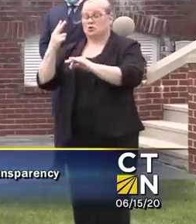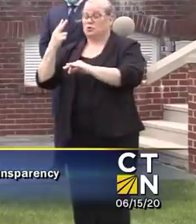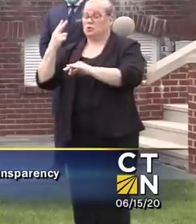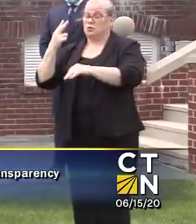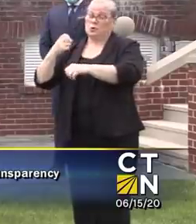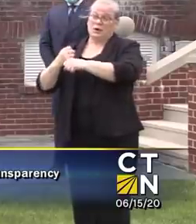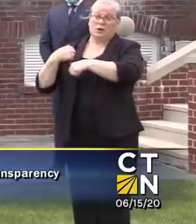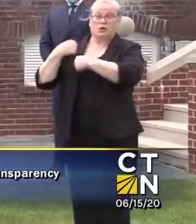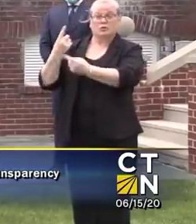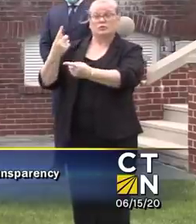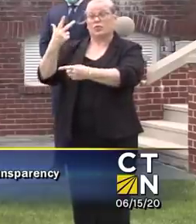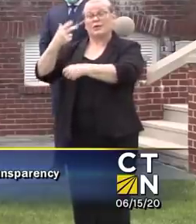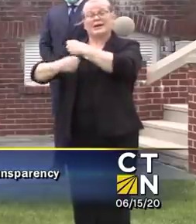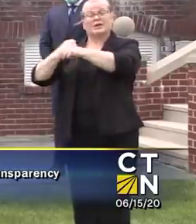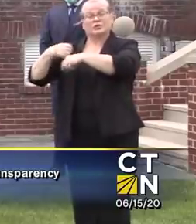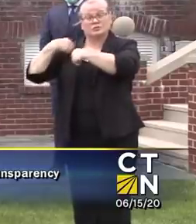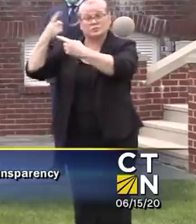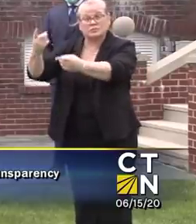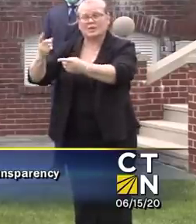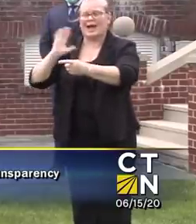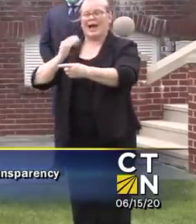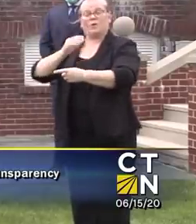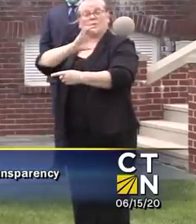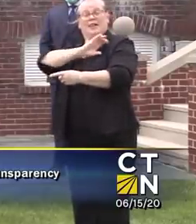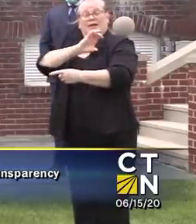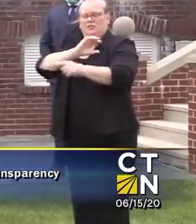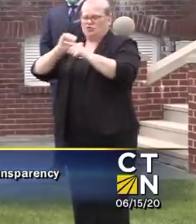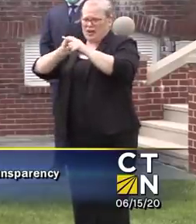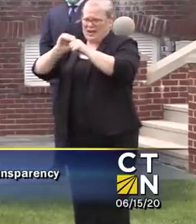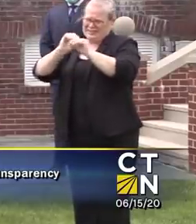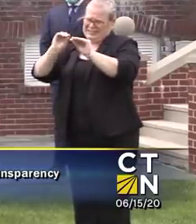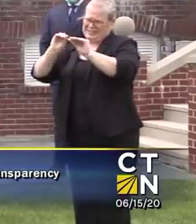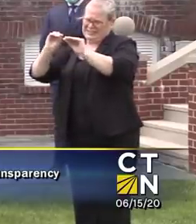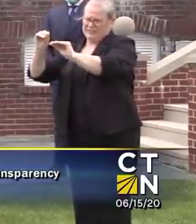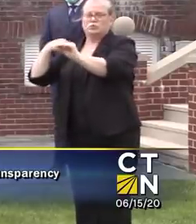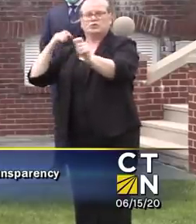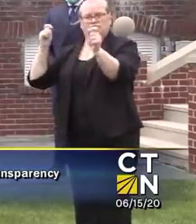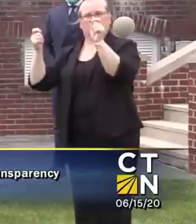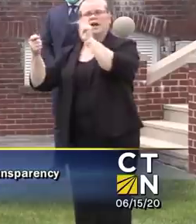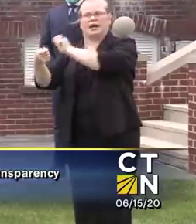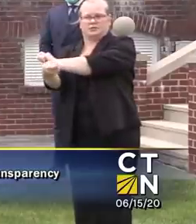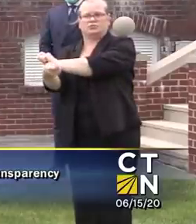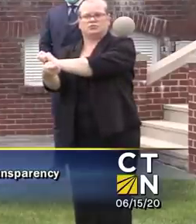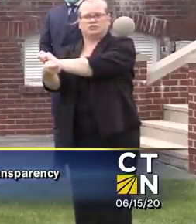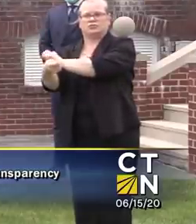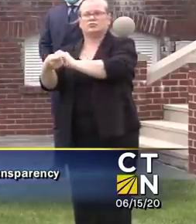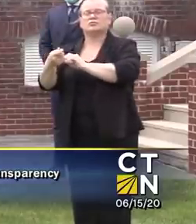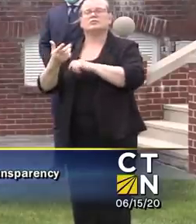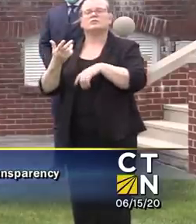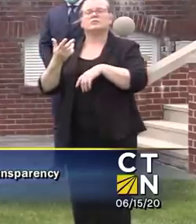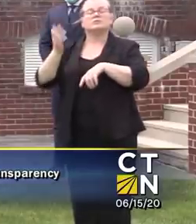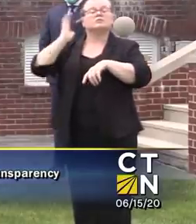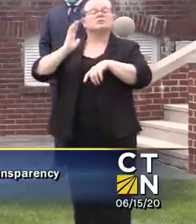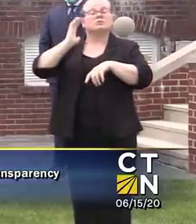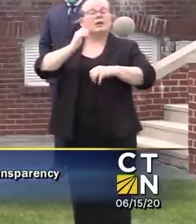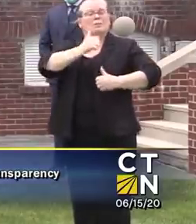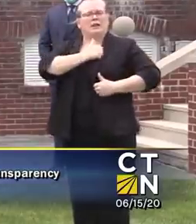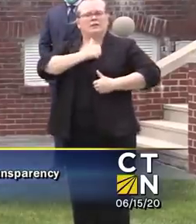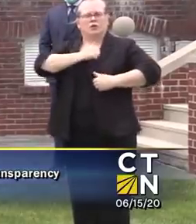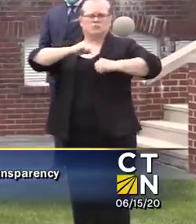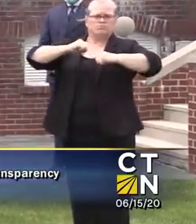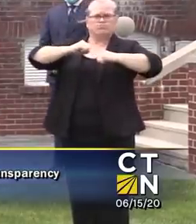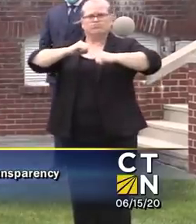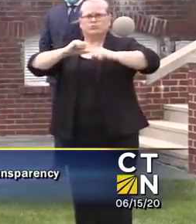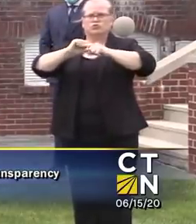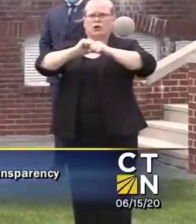changed the way we train our police officers, particularly from a military style type of training to a more collegiate type